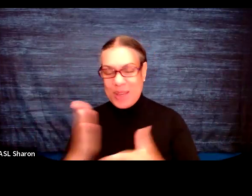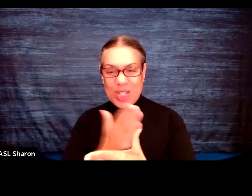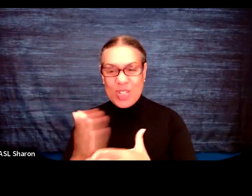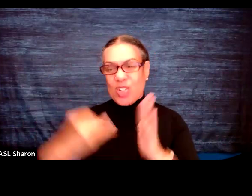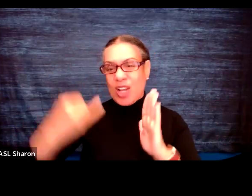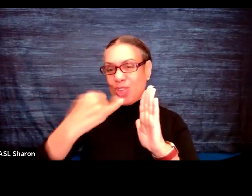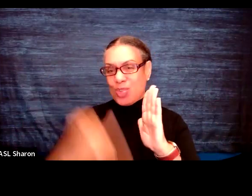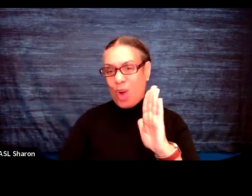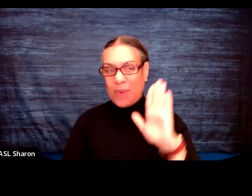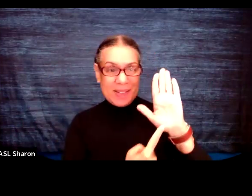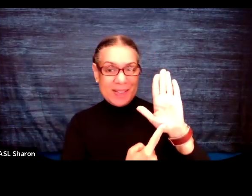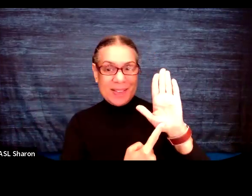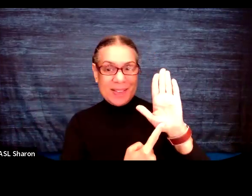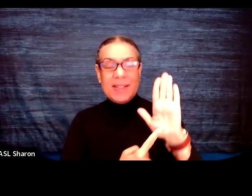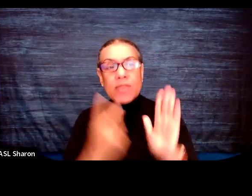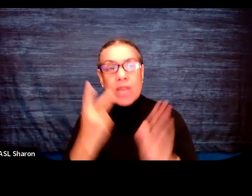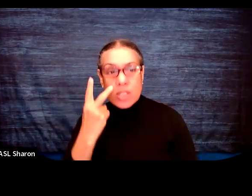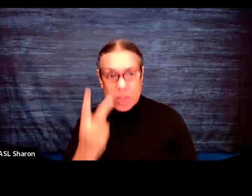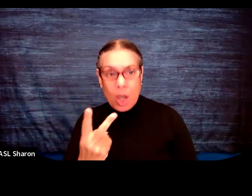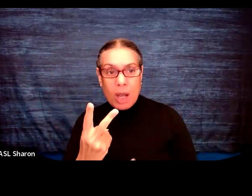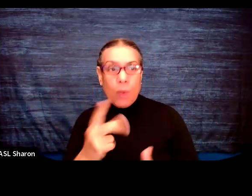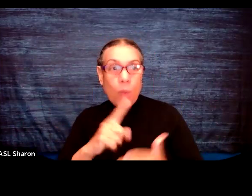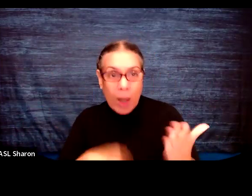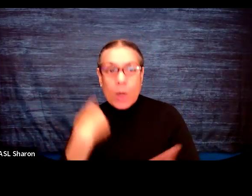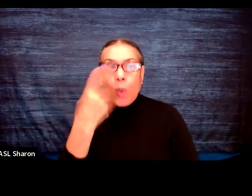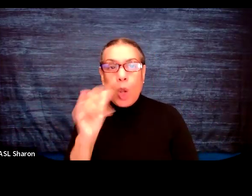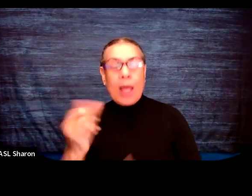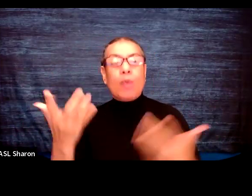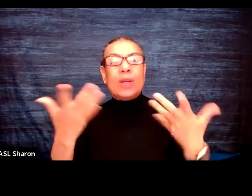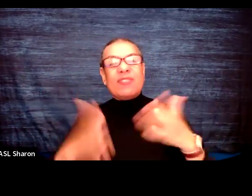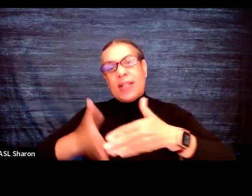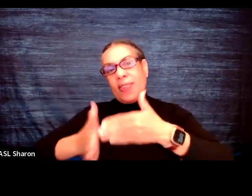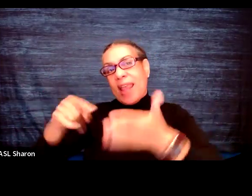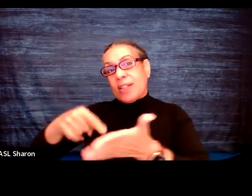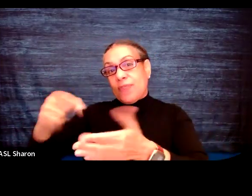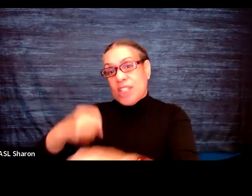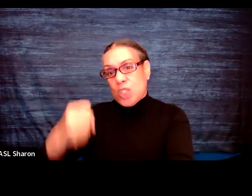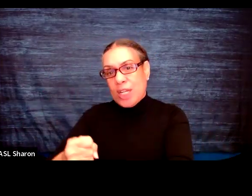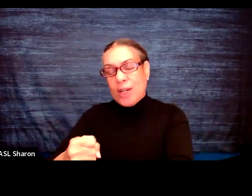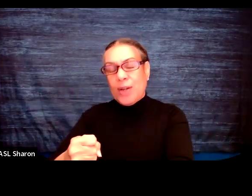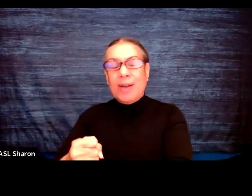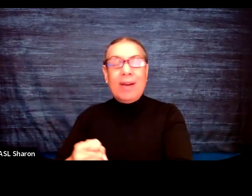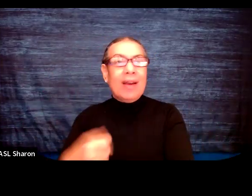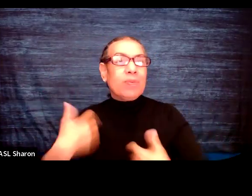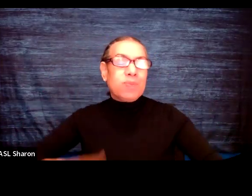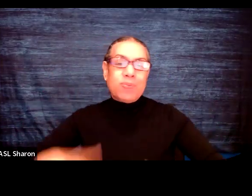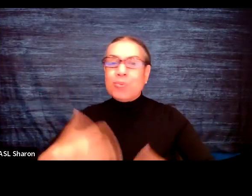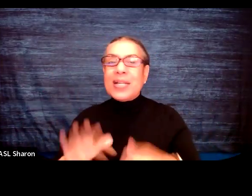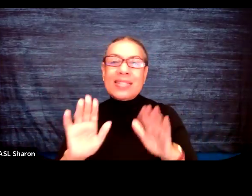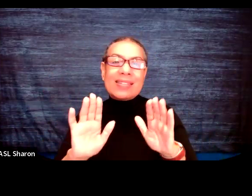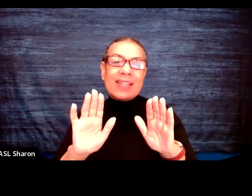drawings they all received of what the building is going to look like when it will be done the end of this year. And it's just another example